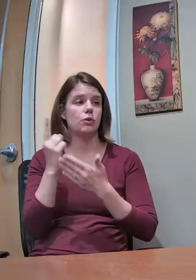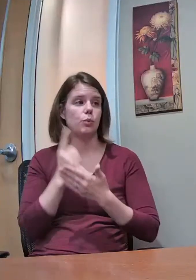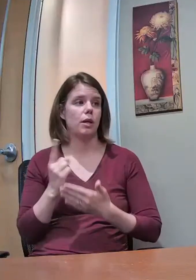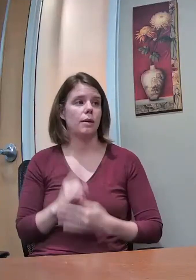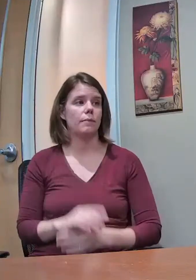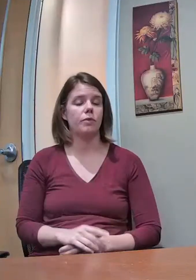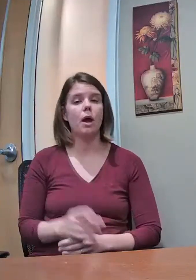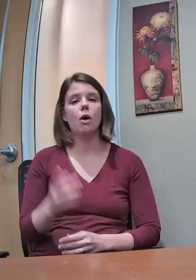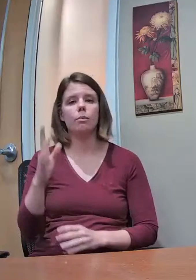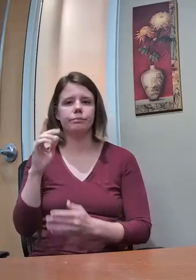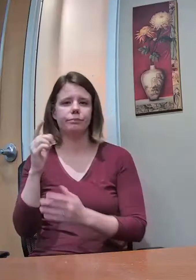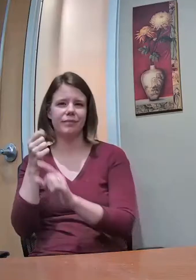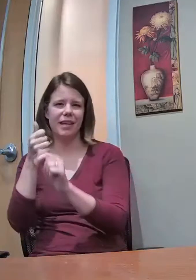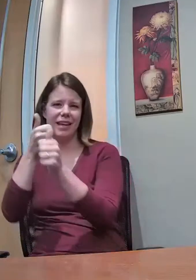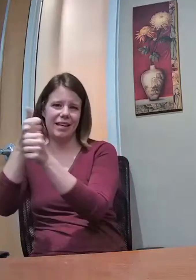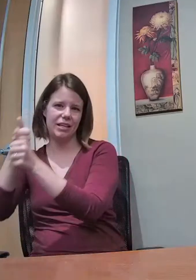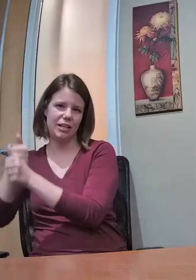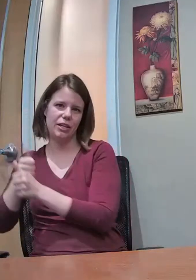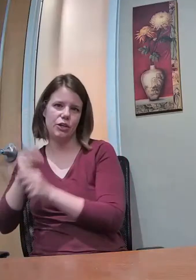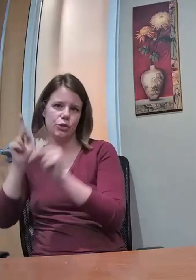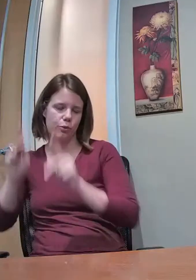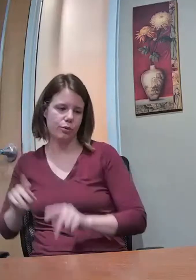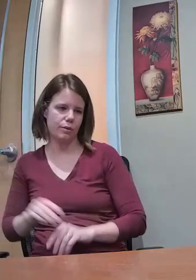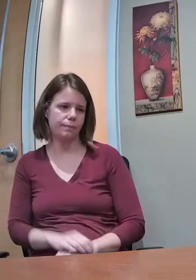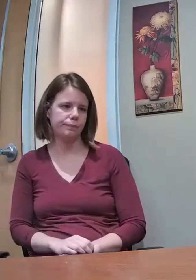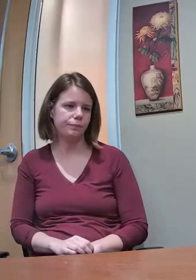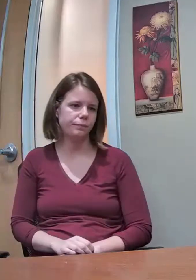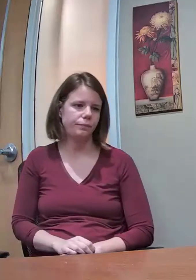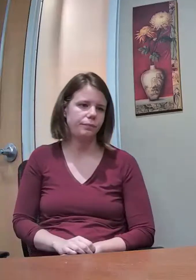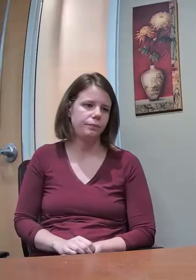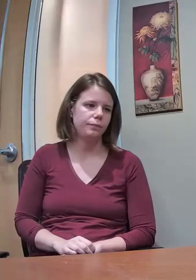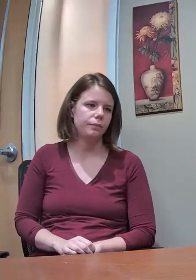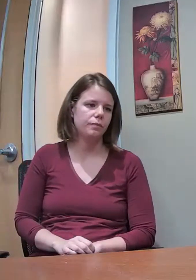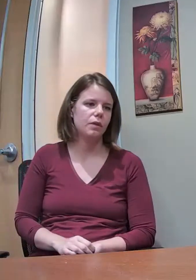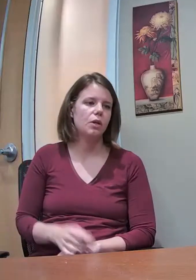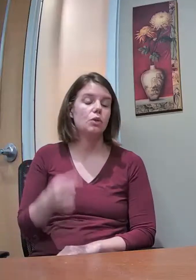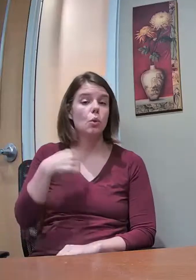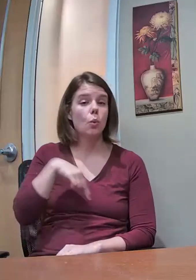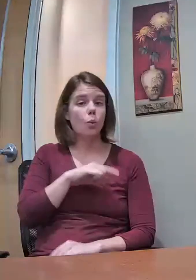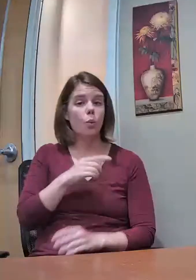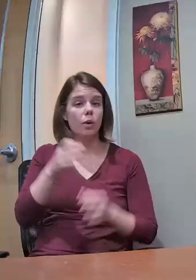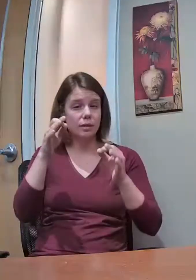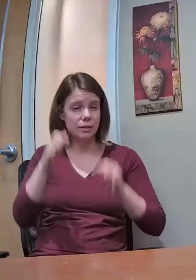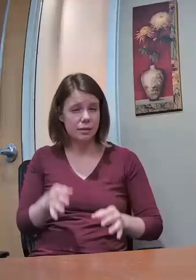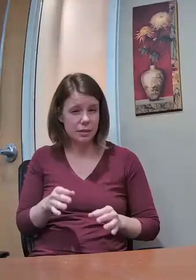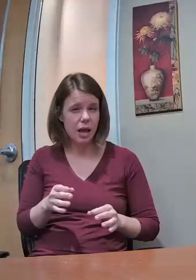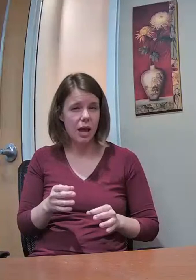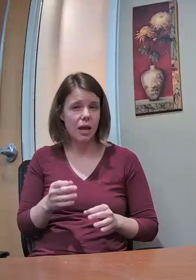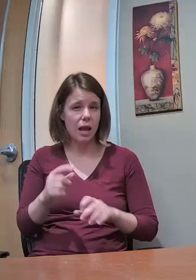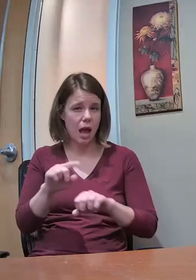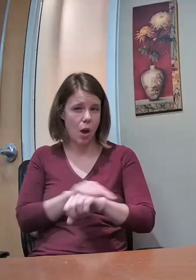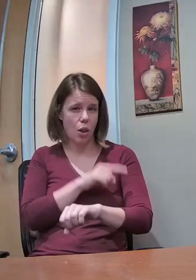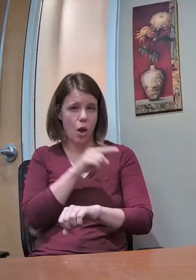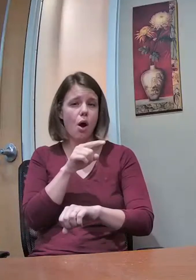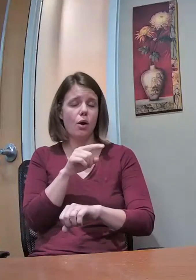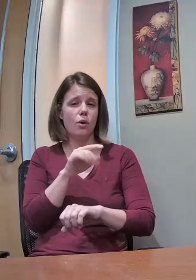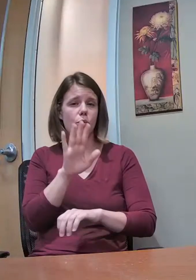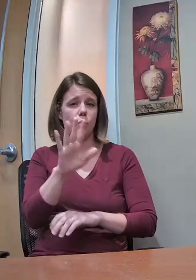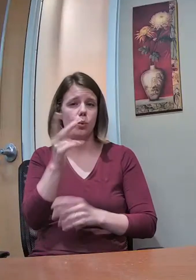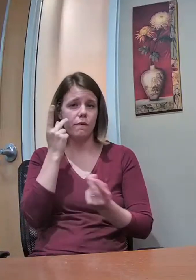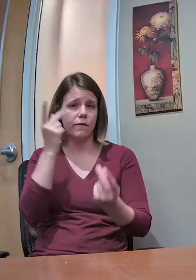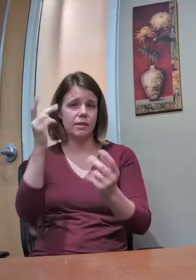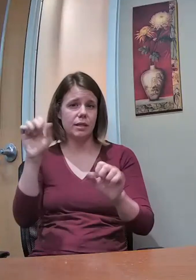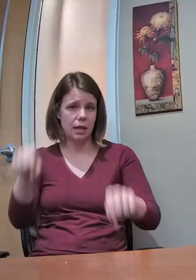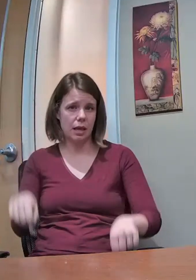BRHD has the discretion to limit the length of the visit. However, we will aim for you to have at least 60